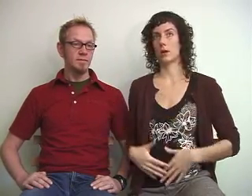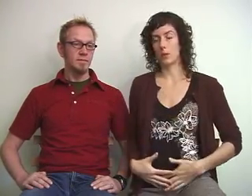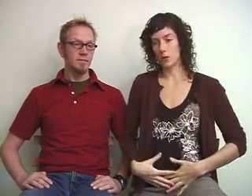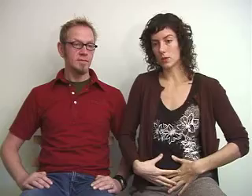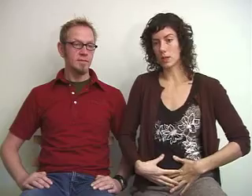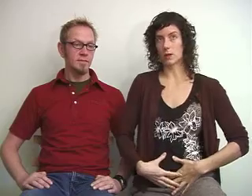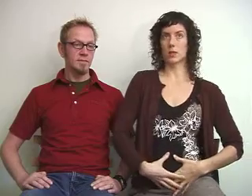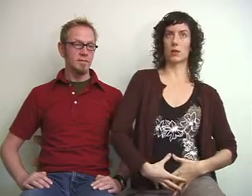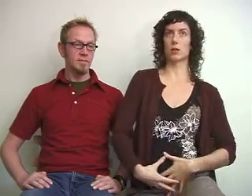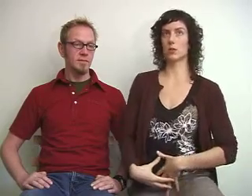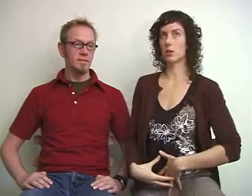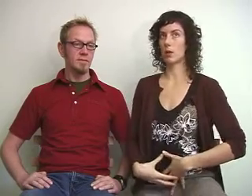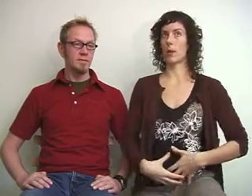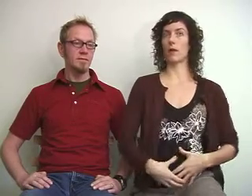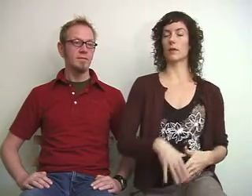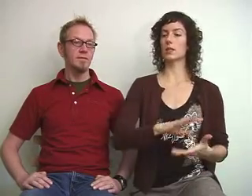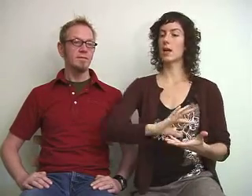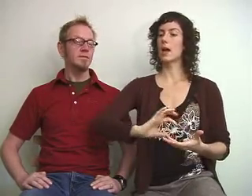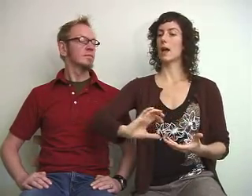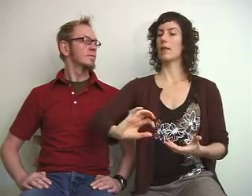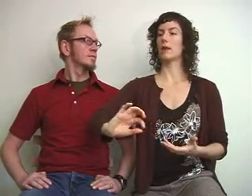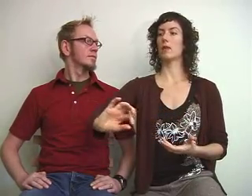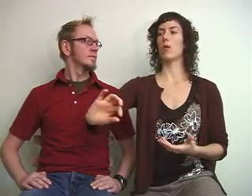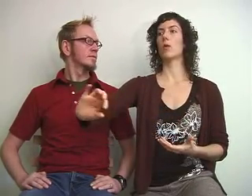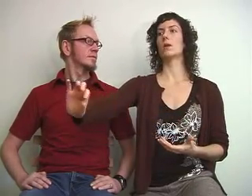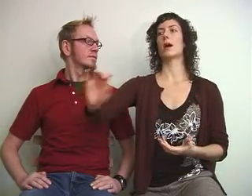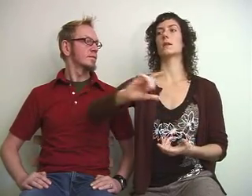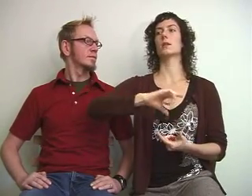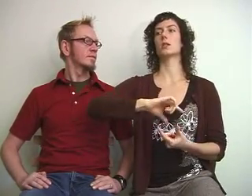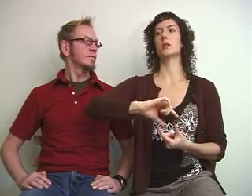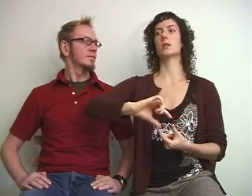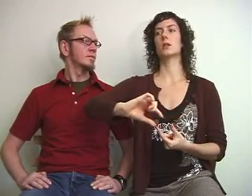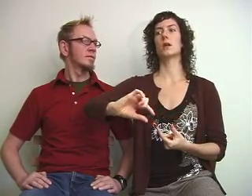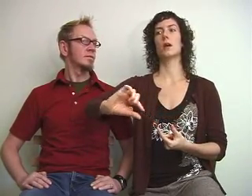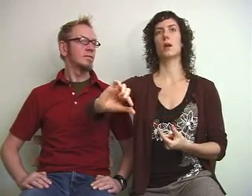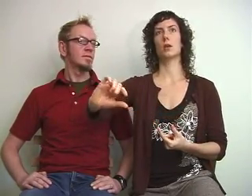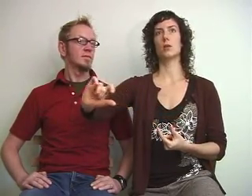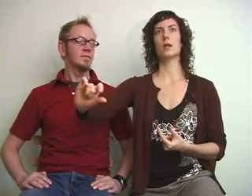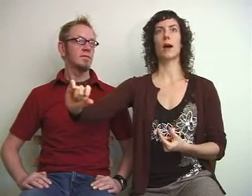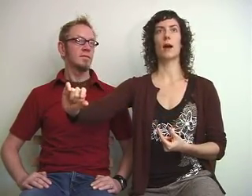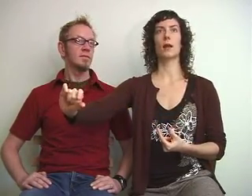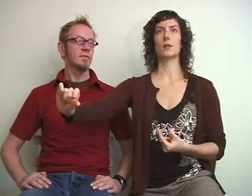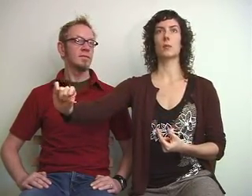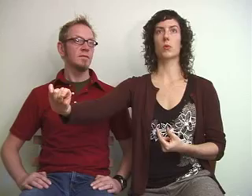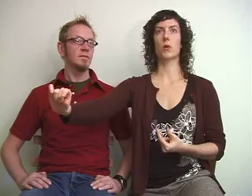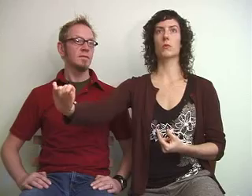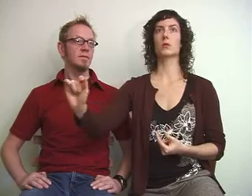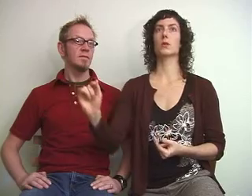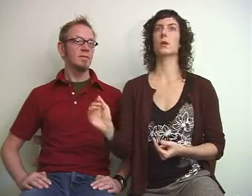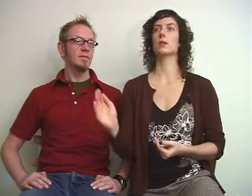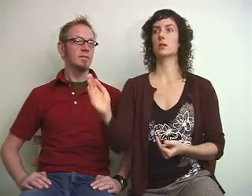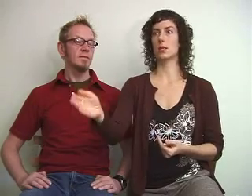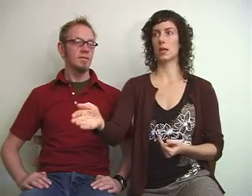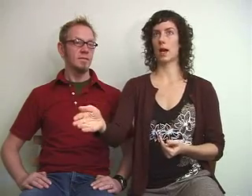about using our center, using our pelvis, and then the whole class is just using that as an approach to the